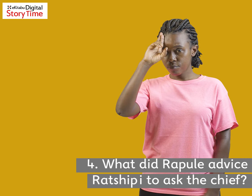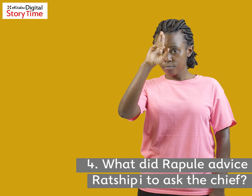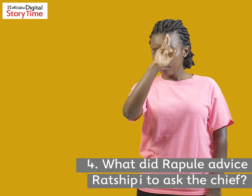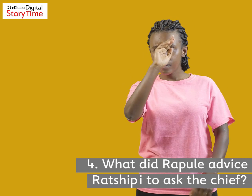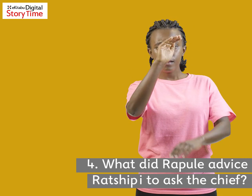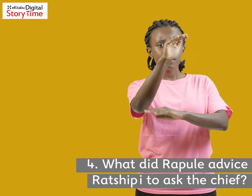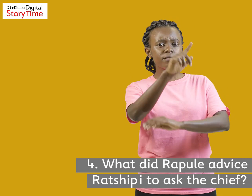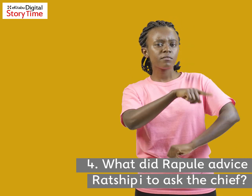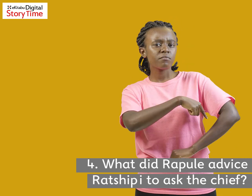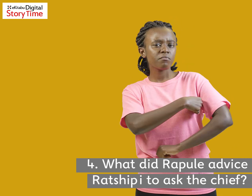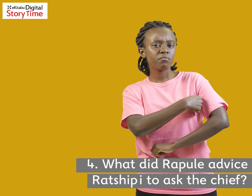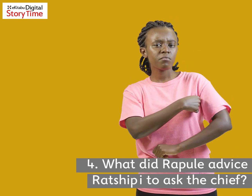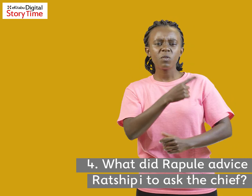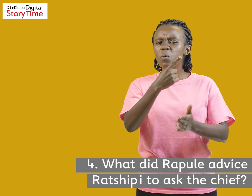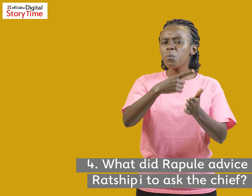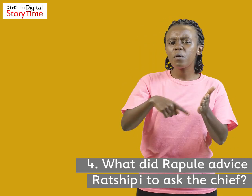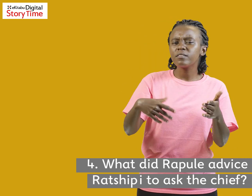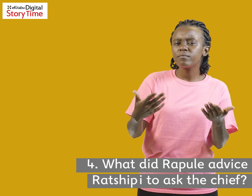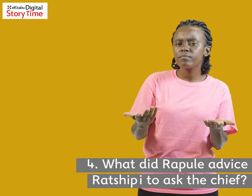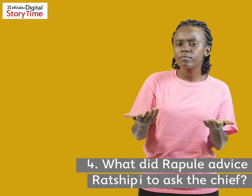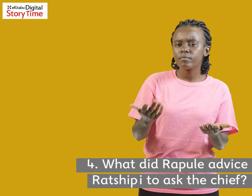What did Rapule advise Rachipi to ask the chief?